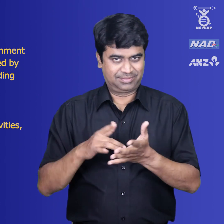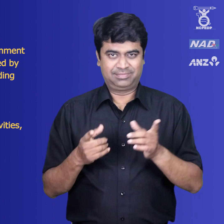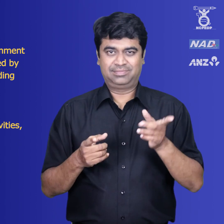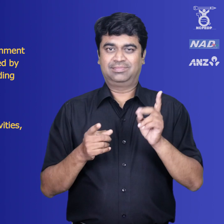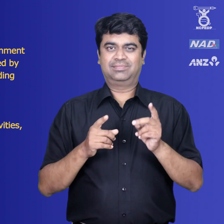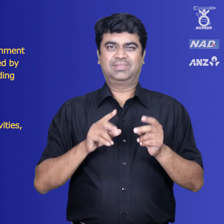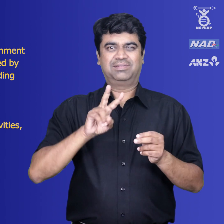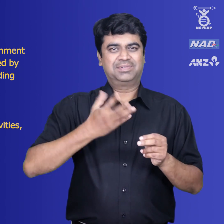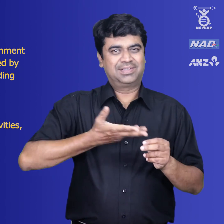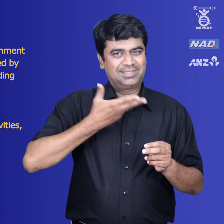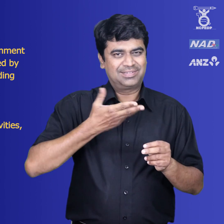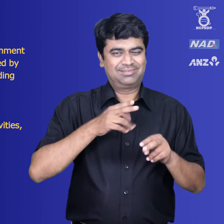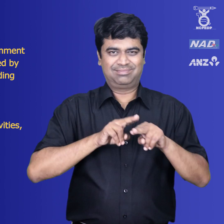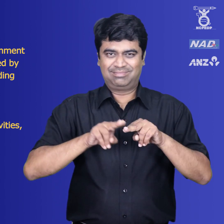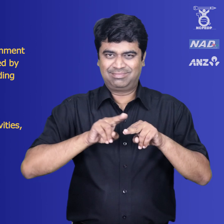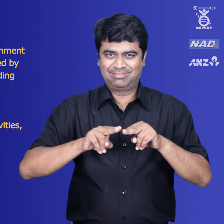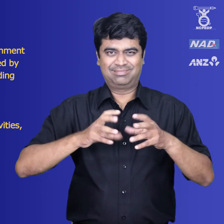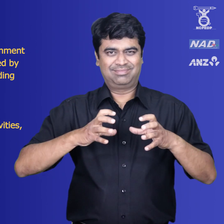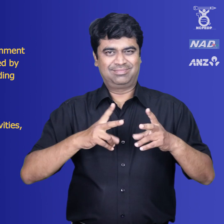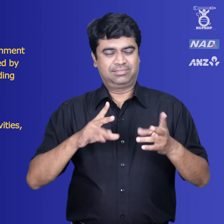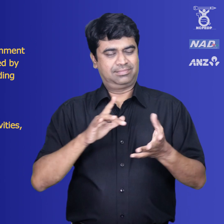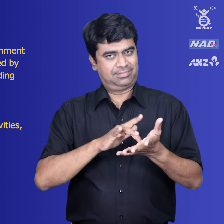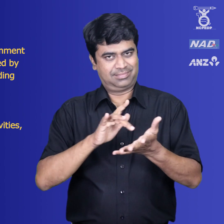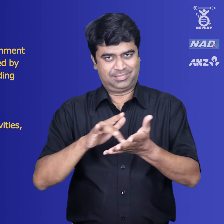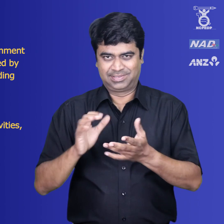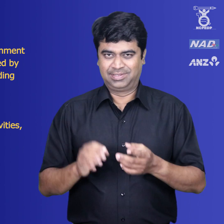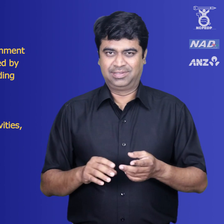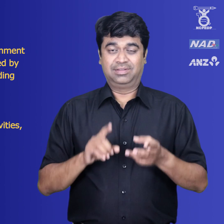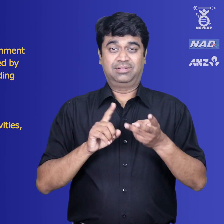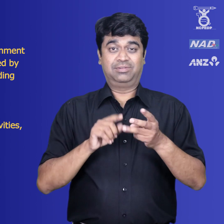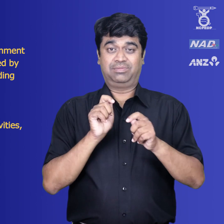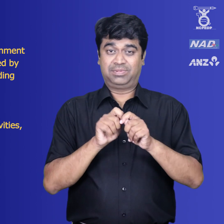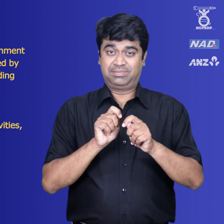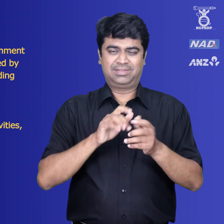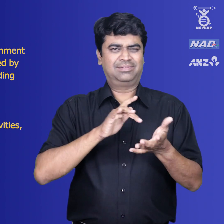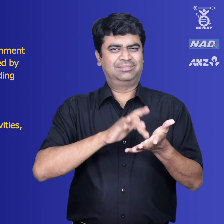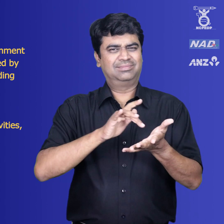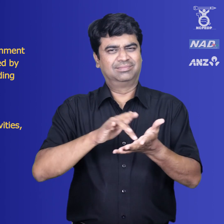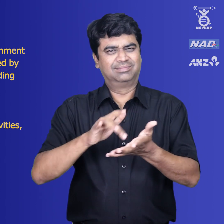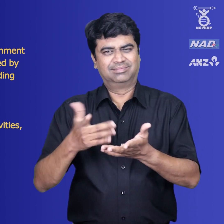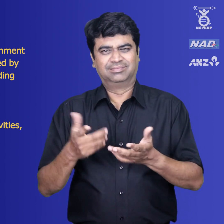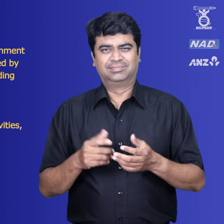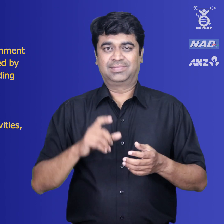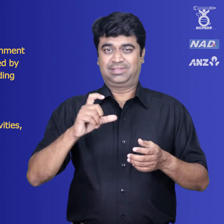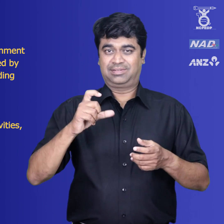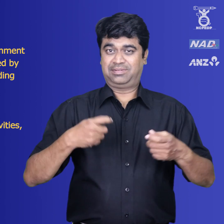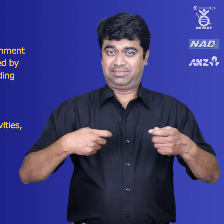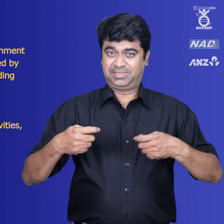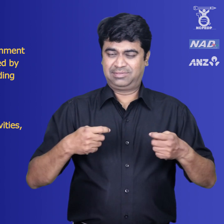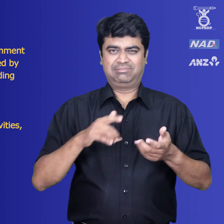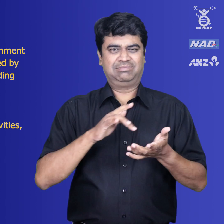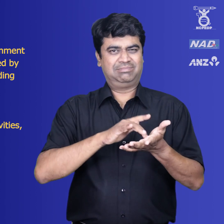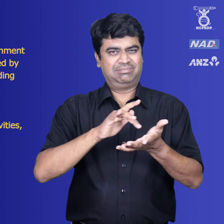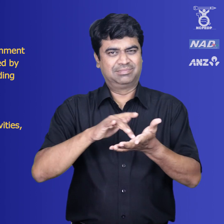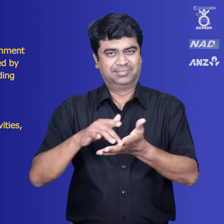including a building used for educational or vocational purposes, workplace,